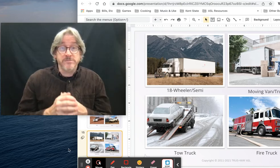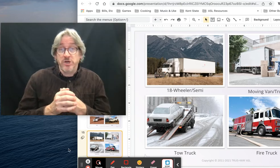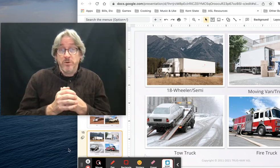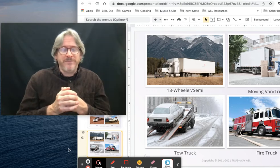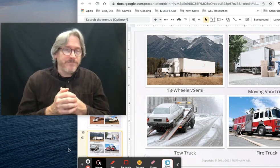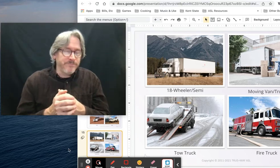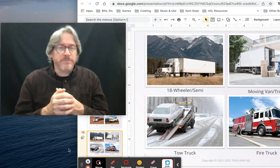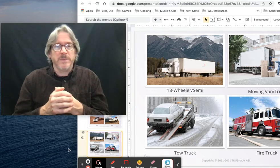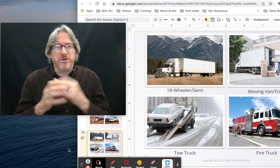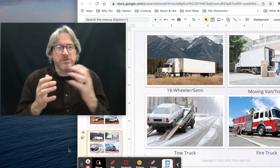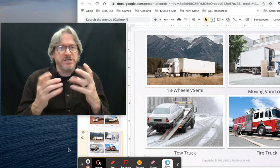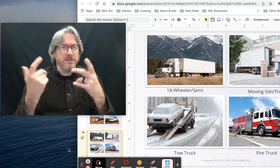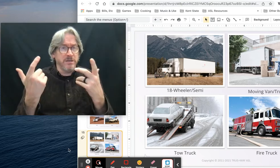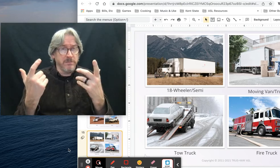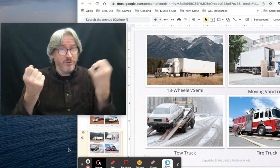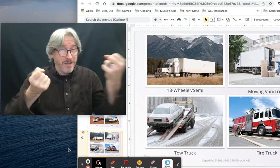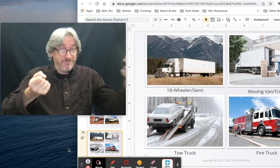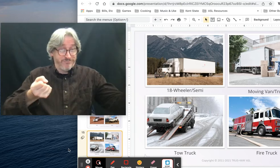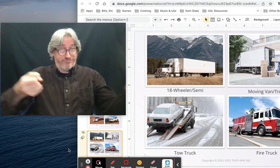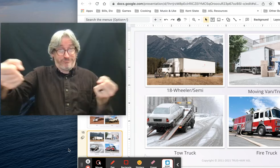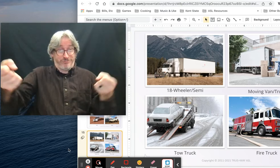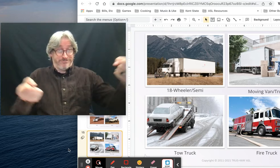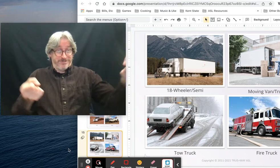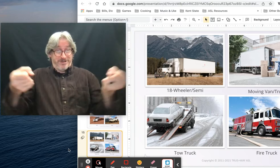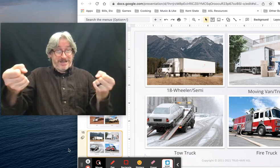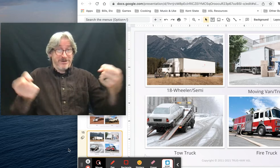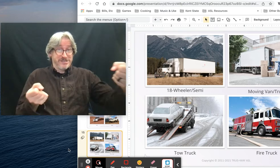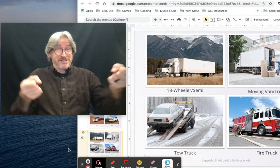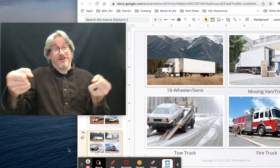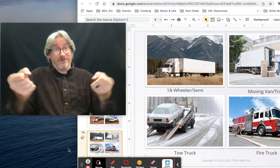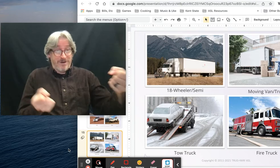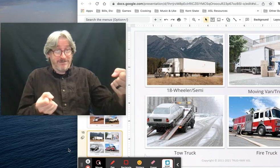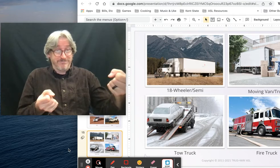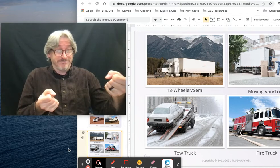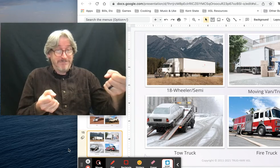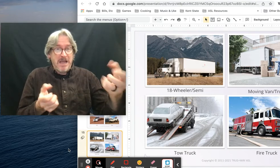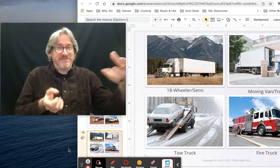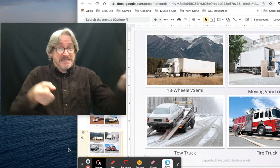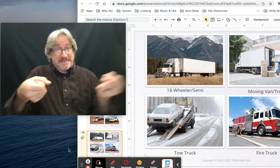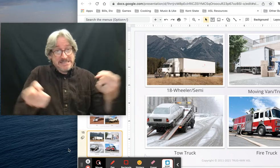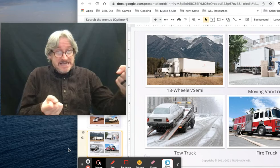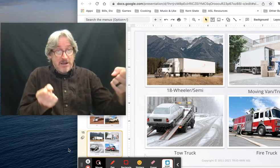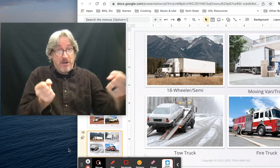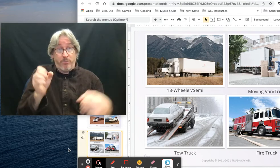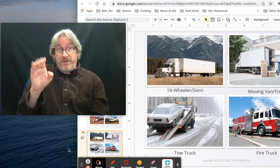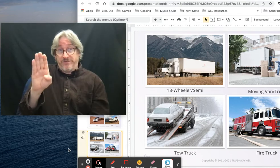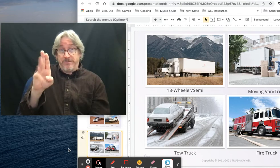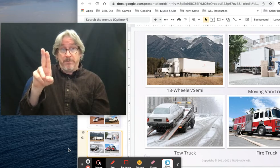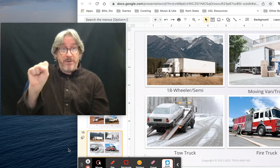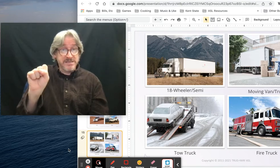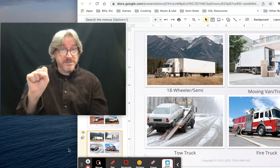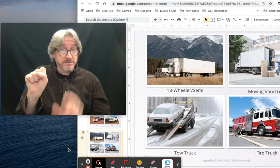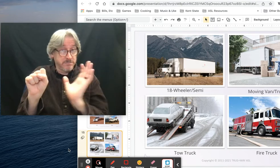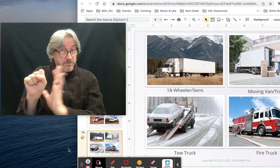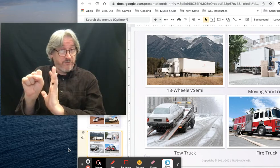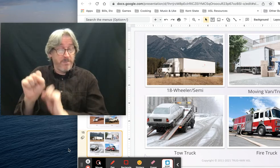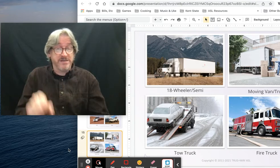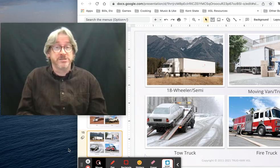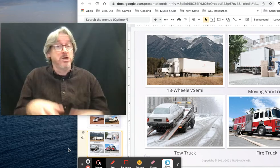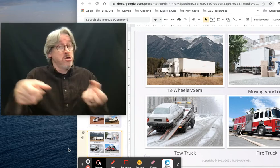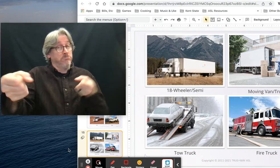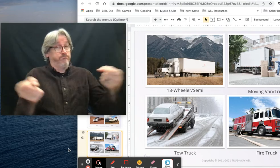Okay, so you can, like, here's the steering wheel, right? I've seen this with bus,